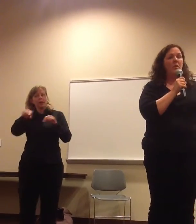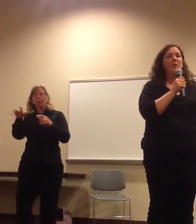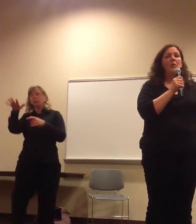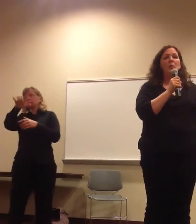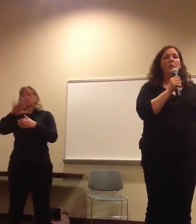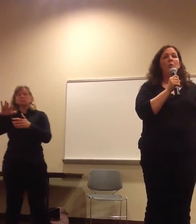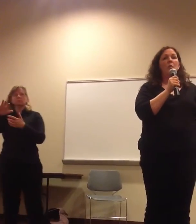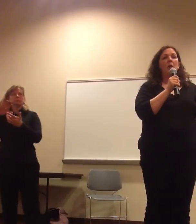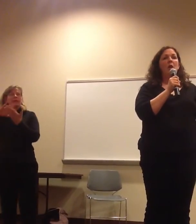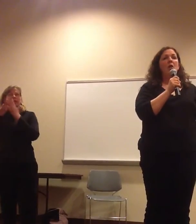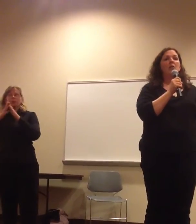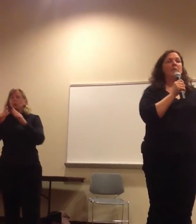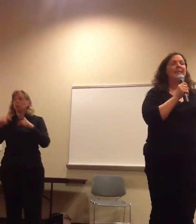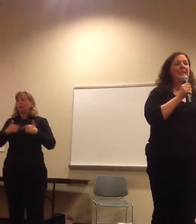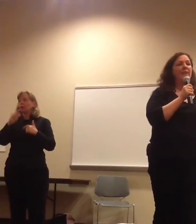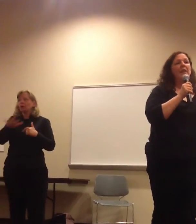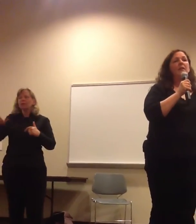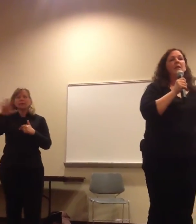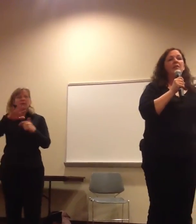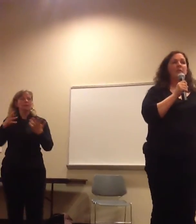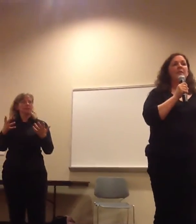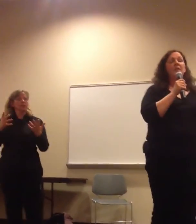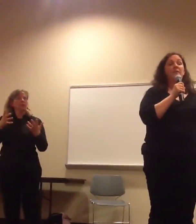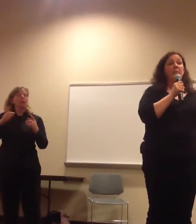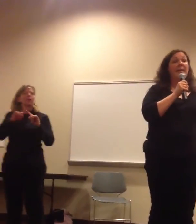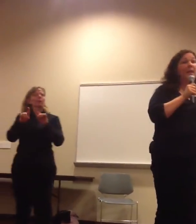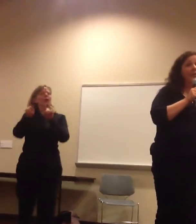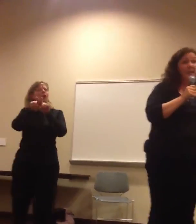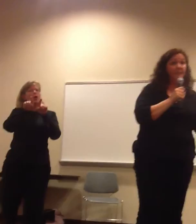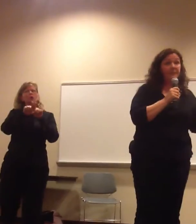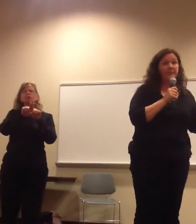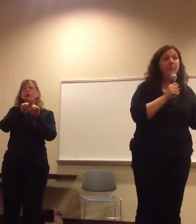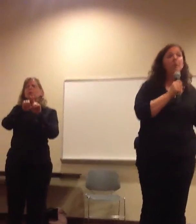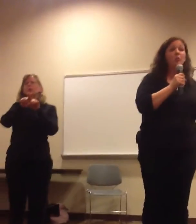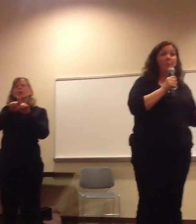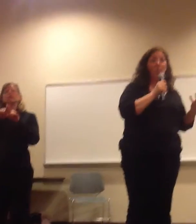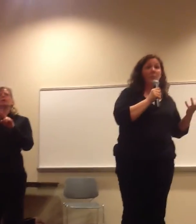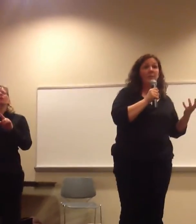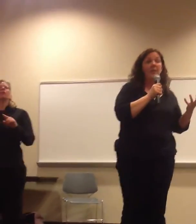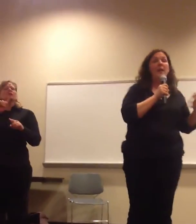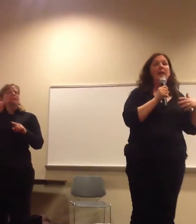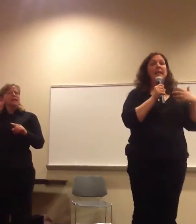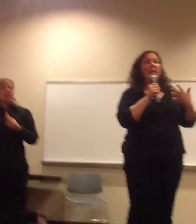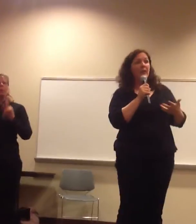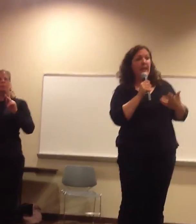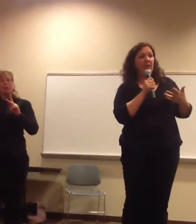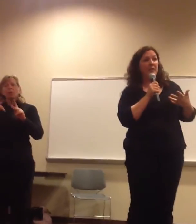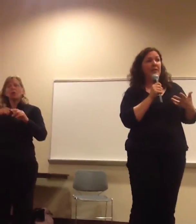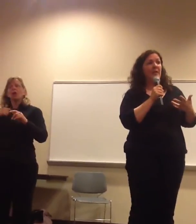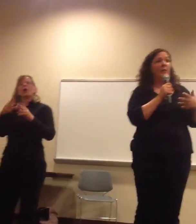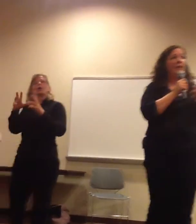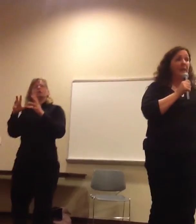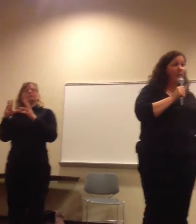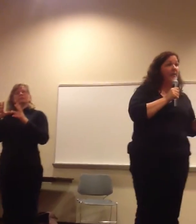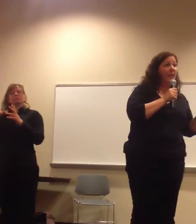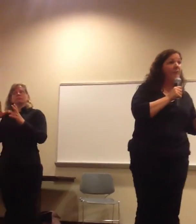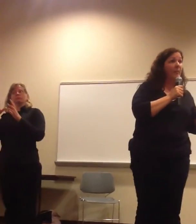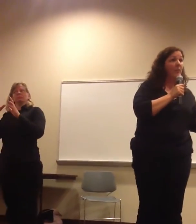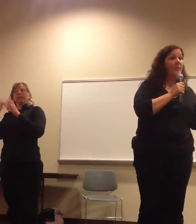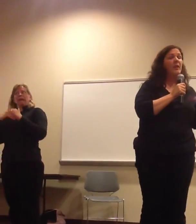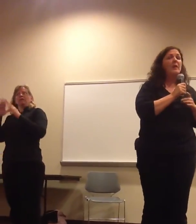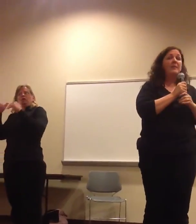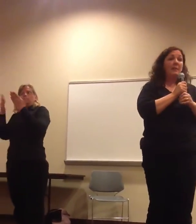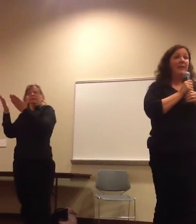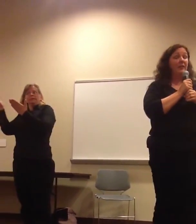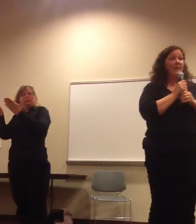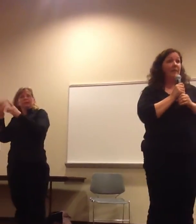now who are receiving services from hearing group homes and hearing agencies with hearing staff